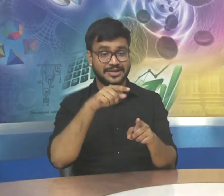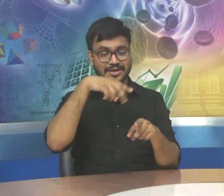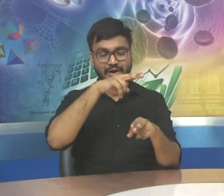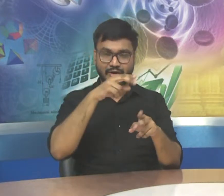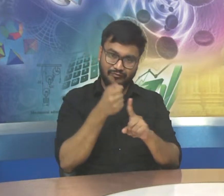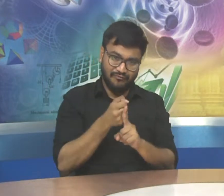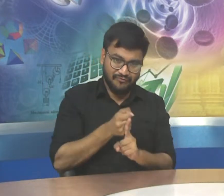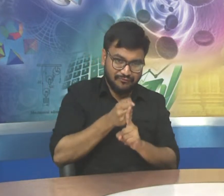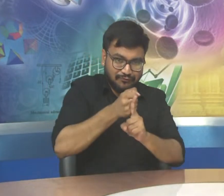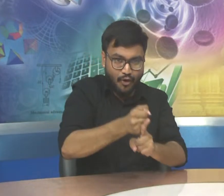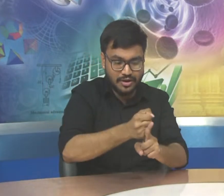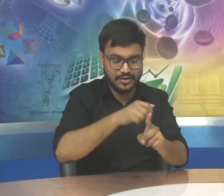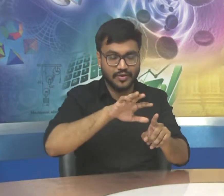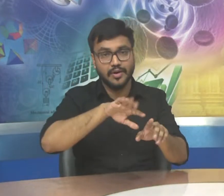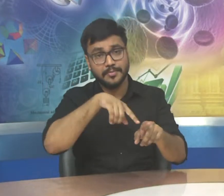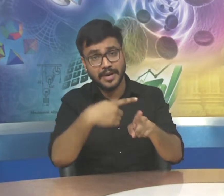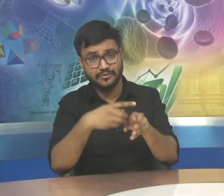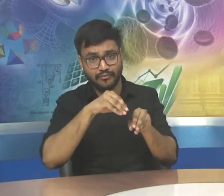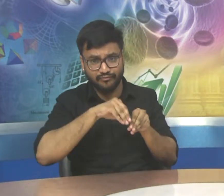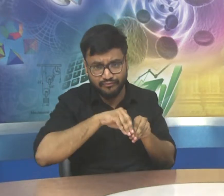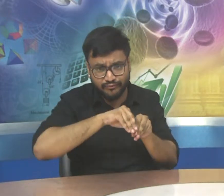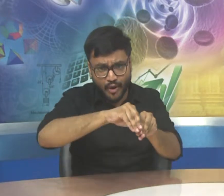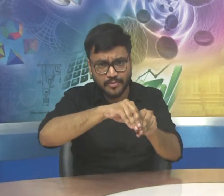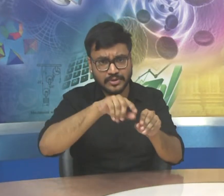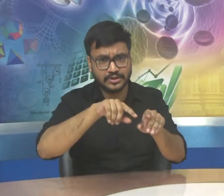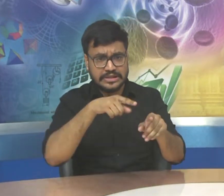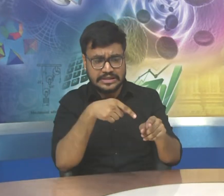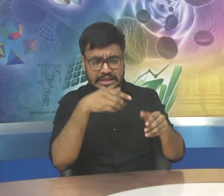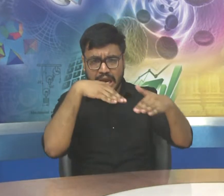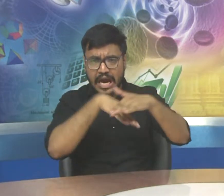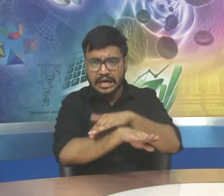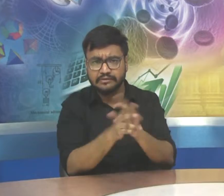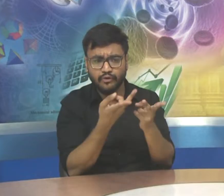When force and displacement are in different directions,